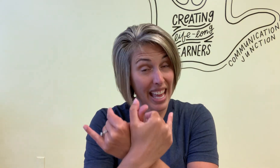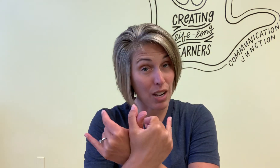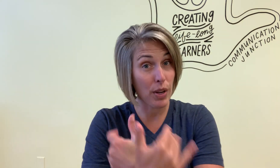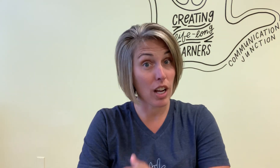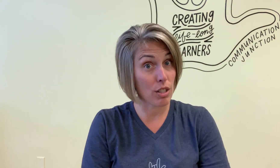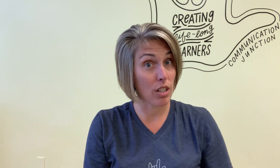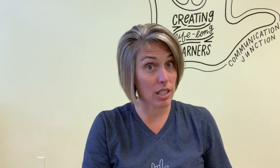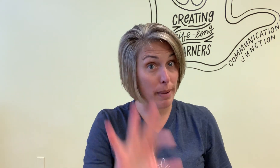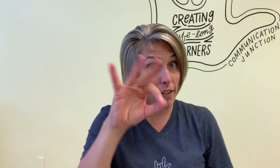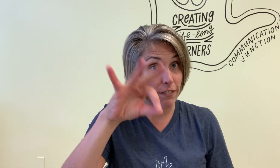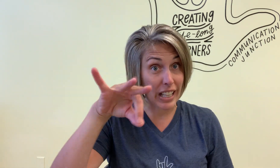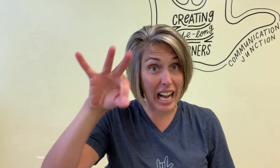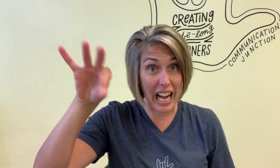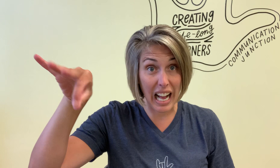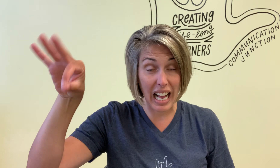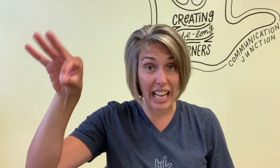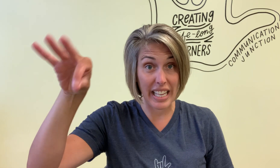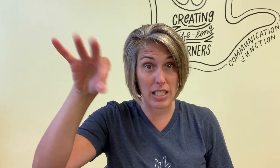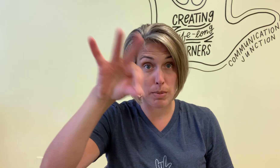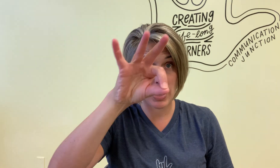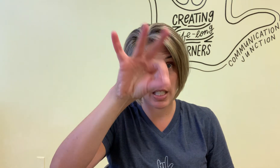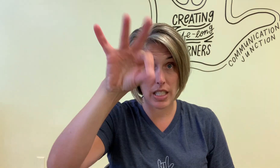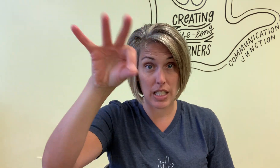then we also talked about flies. Bzz.